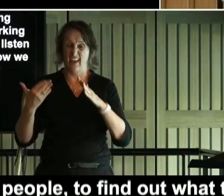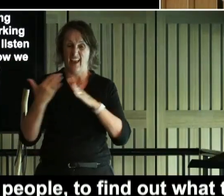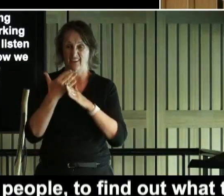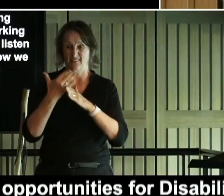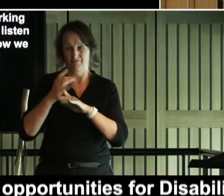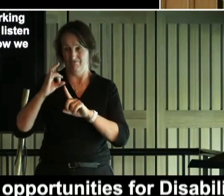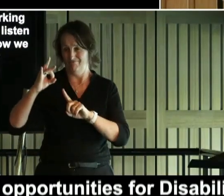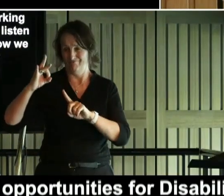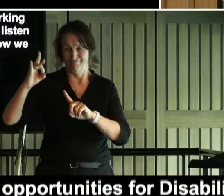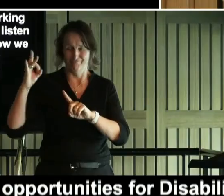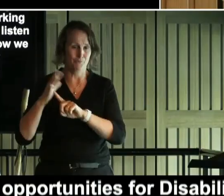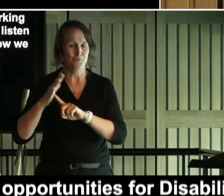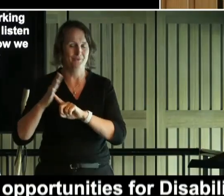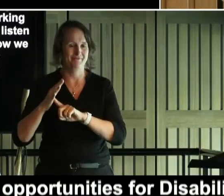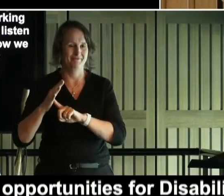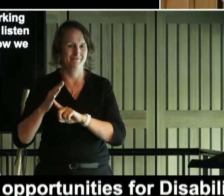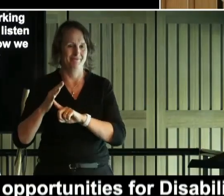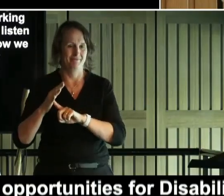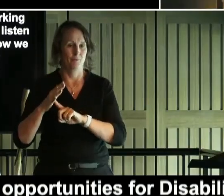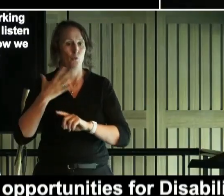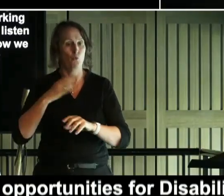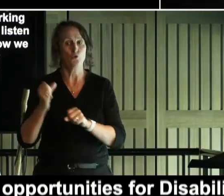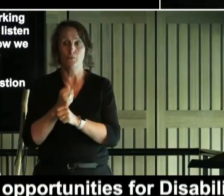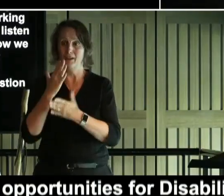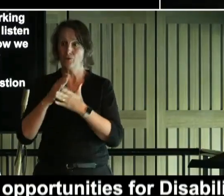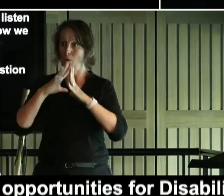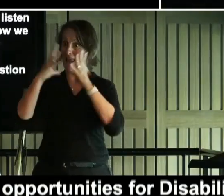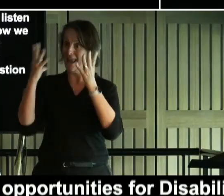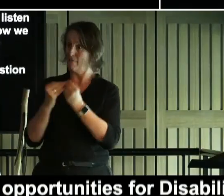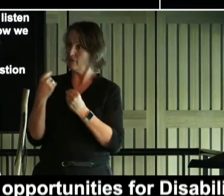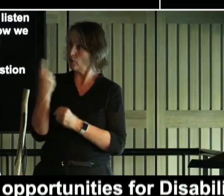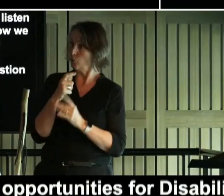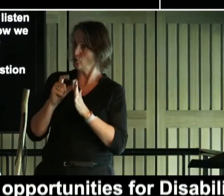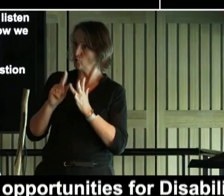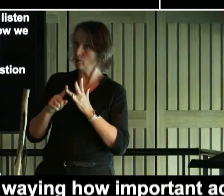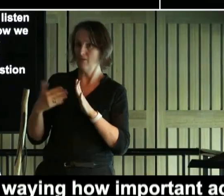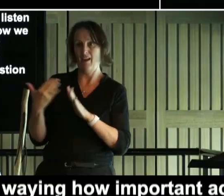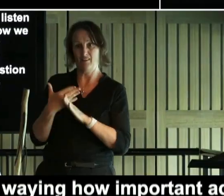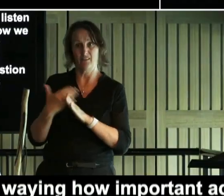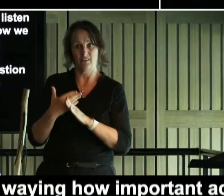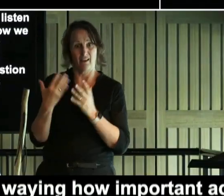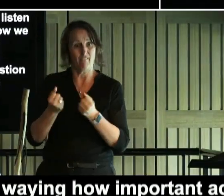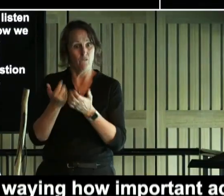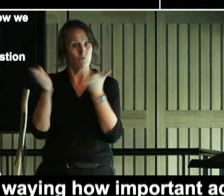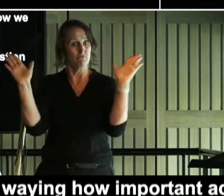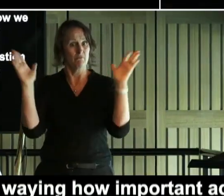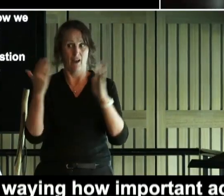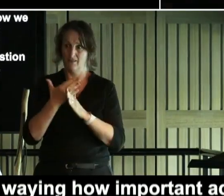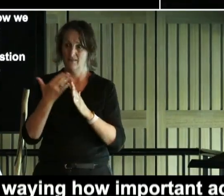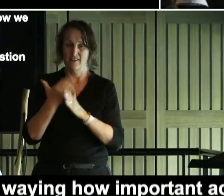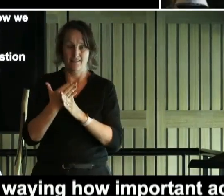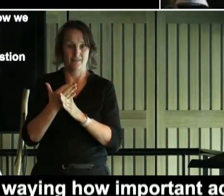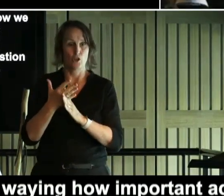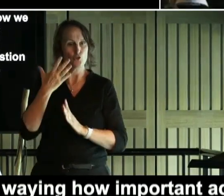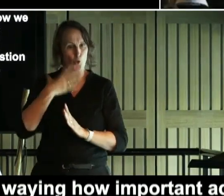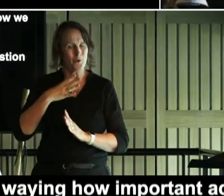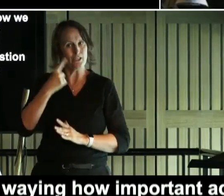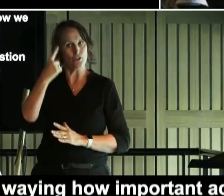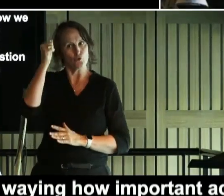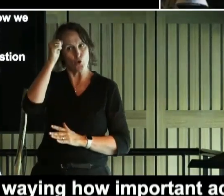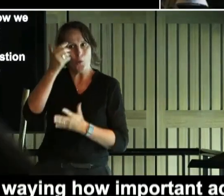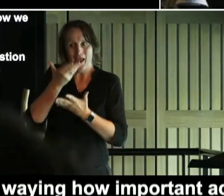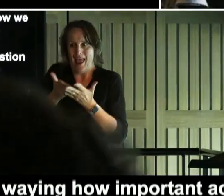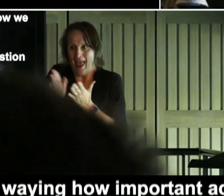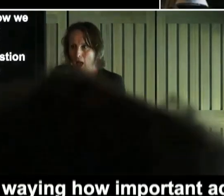this question, because we want to make everything we do accessible. And that's about going out and finding ways